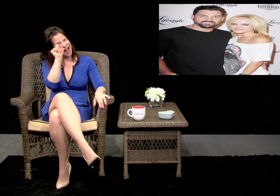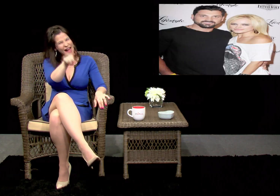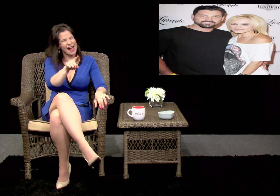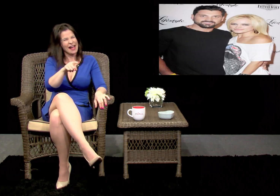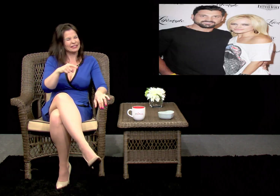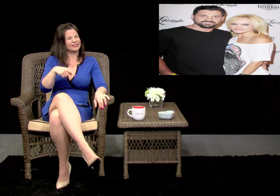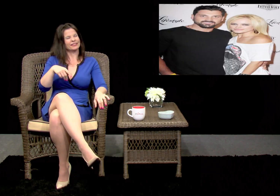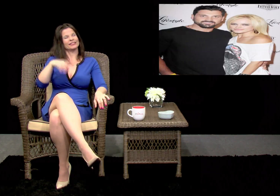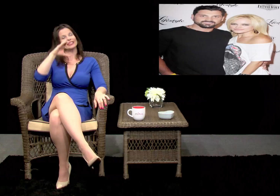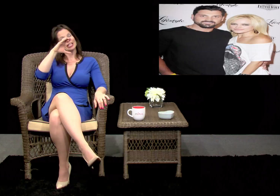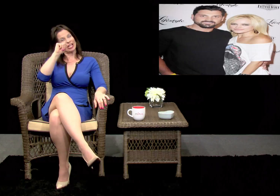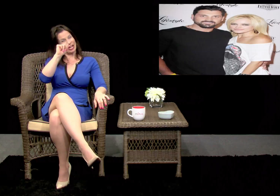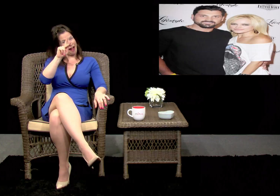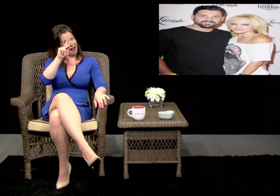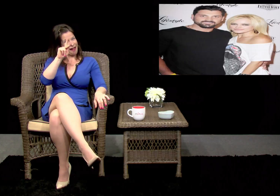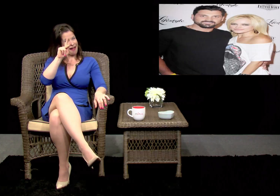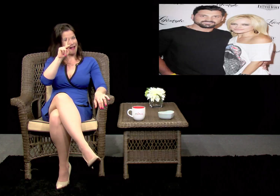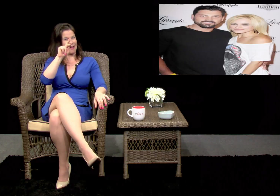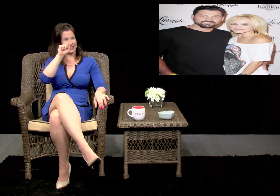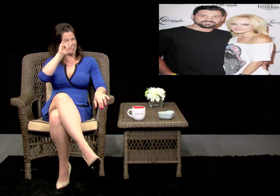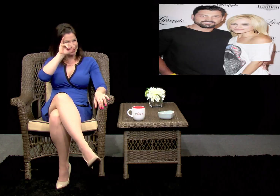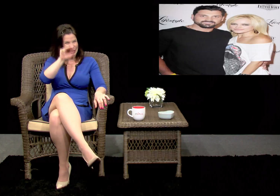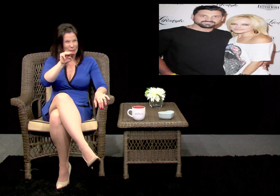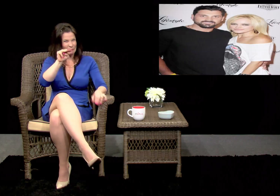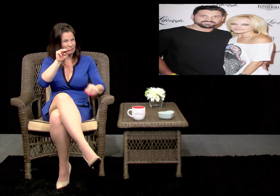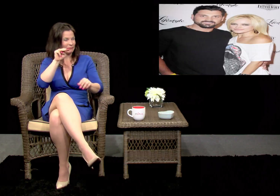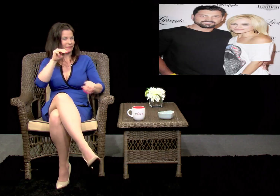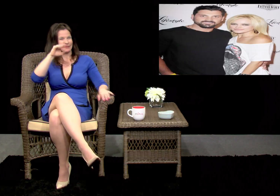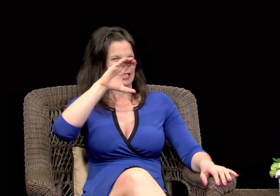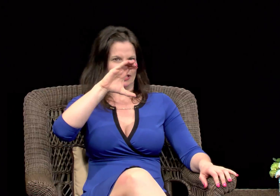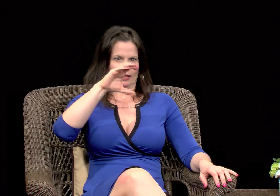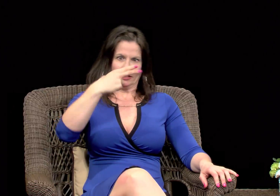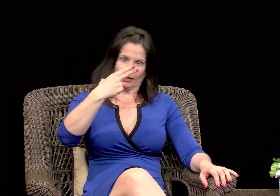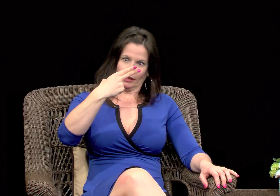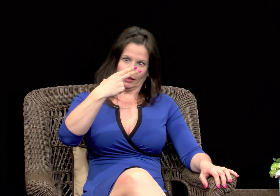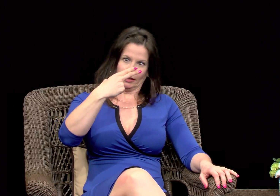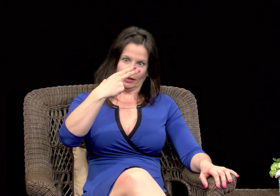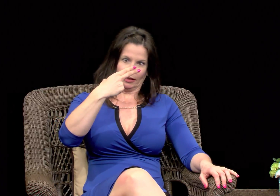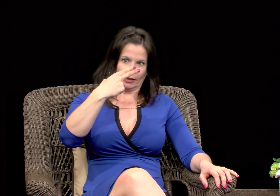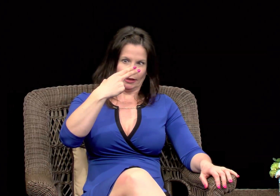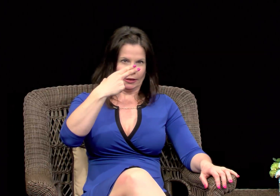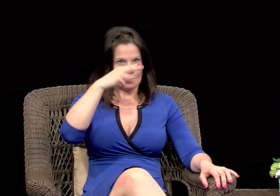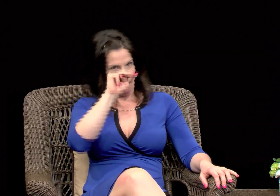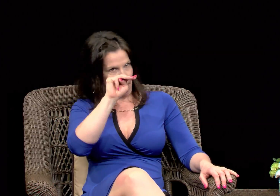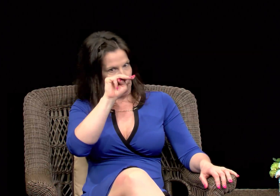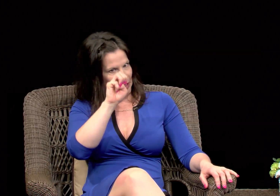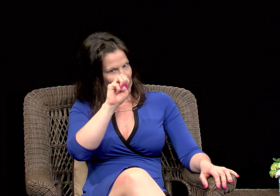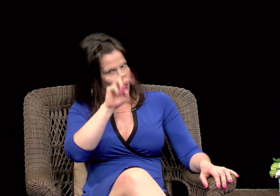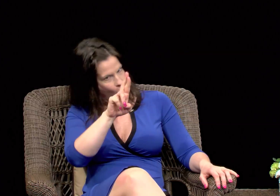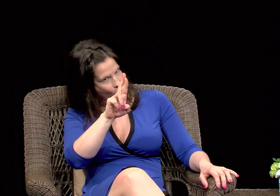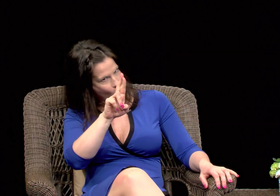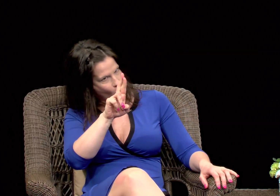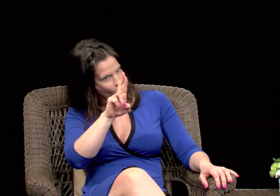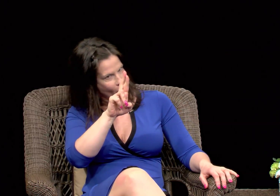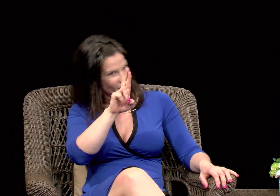in the interview they asked about her fiancé, Maksim